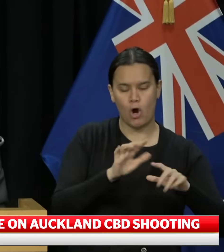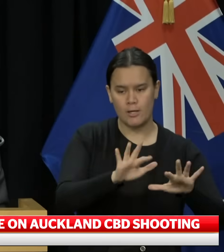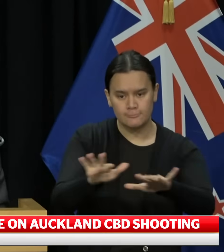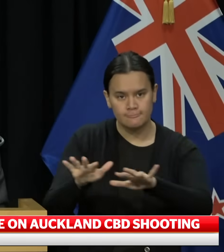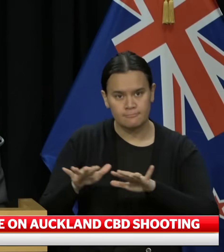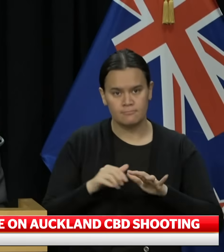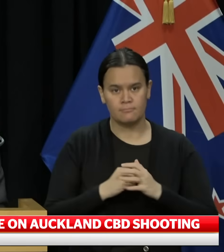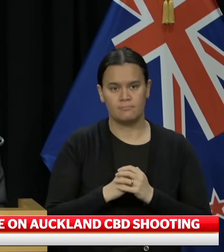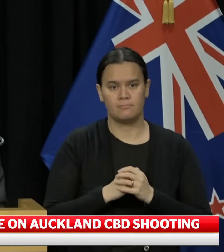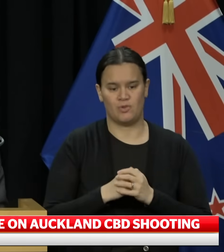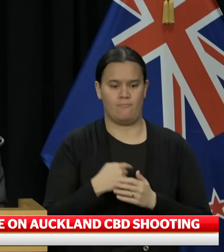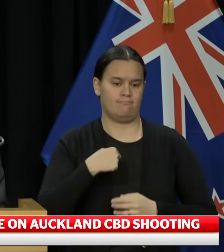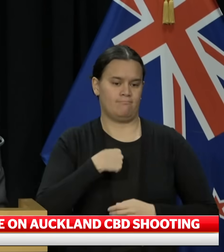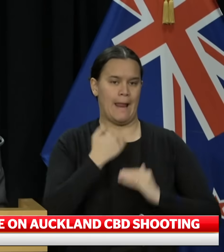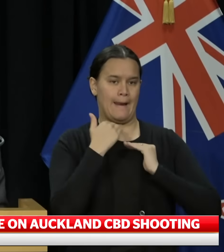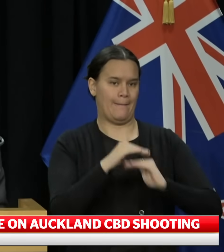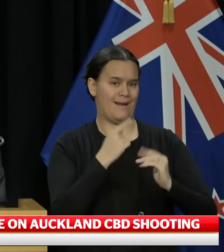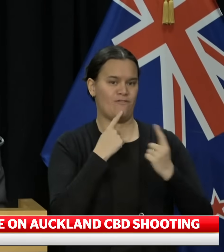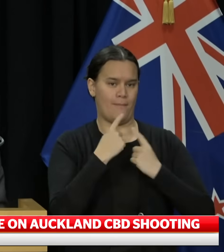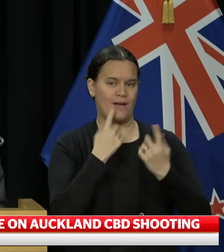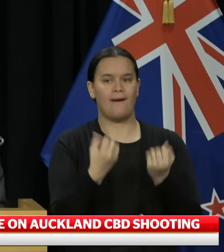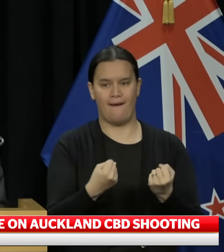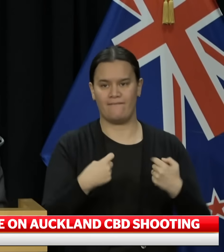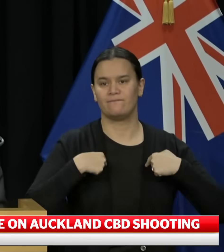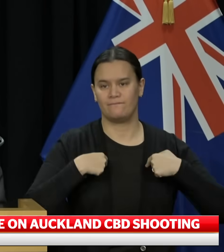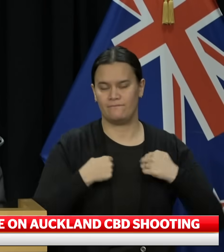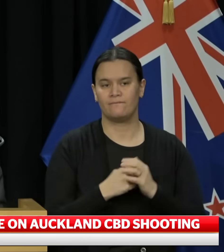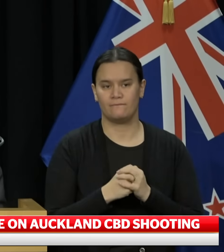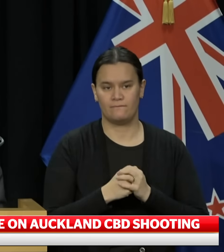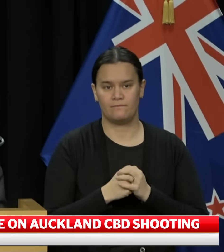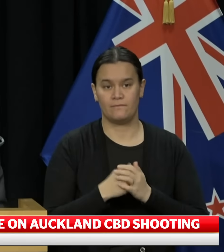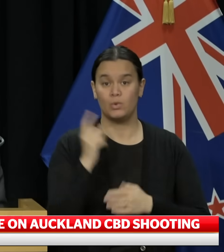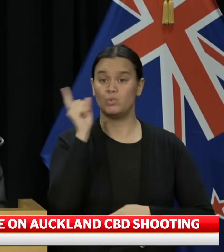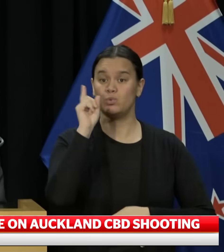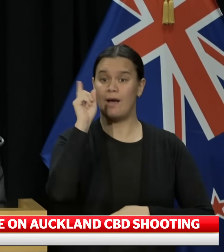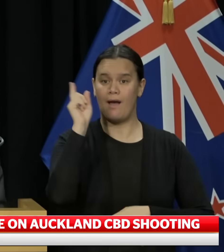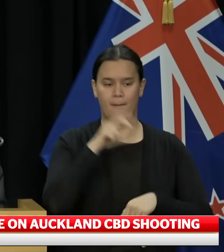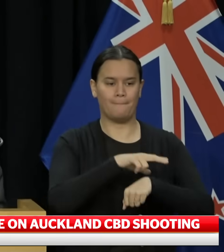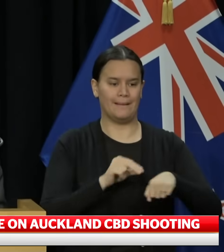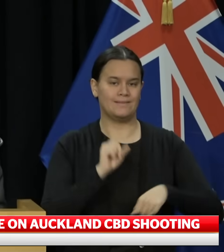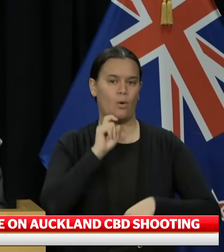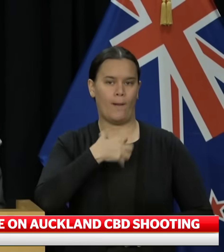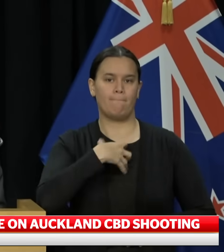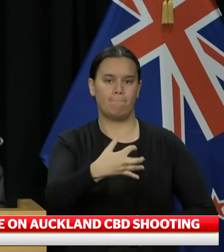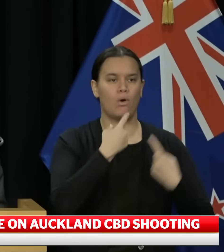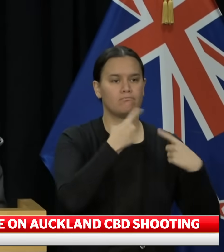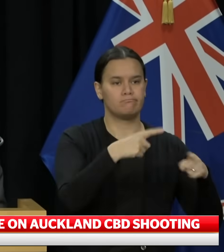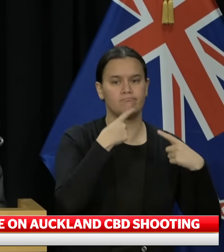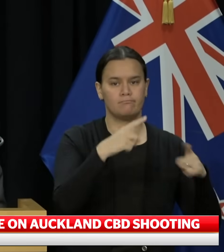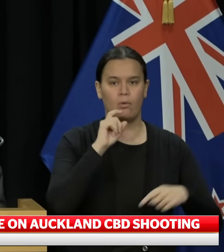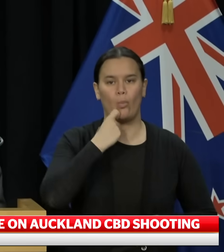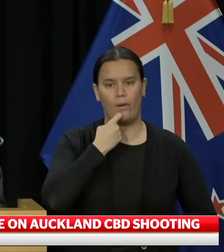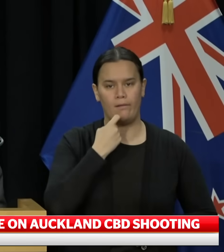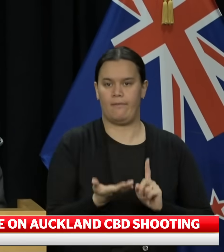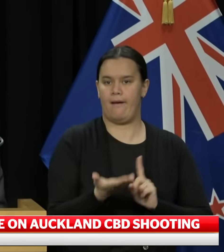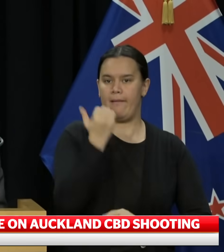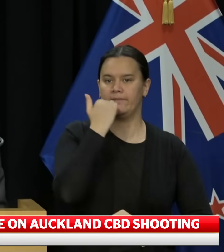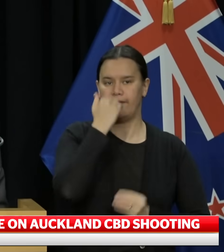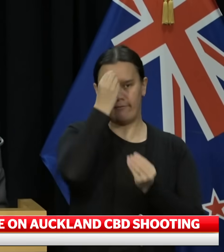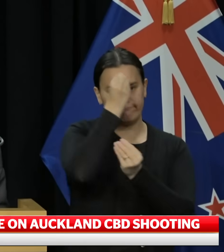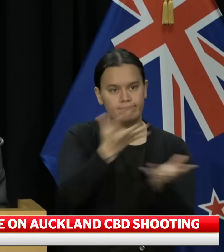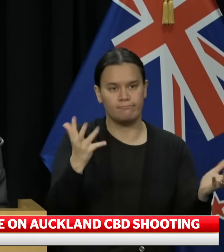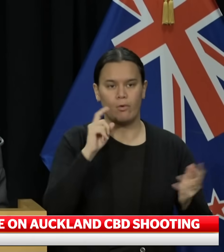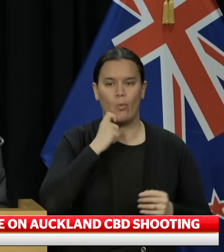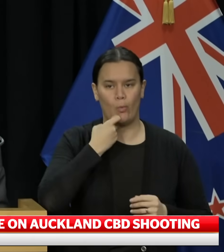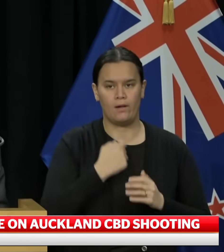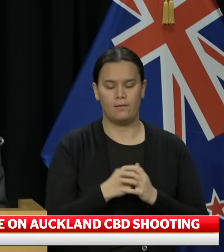at this time. Police will be providing further updates during the day. Shortly I'll be leaving to travel